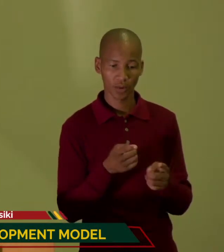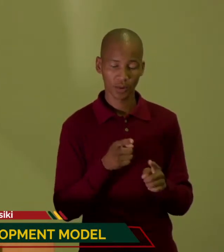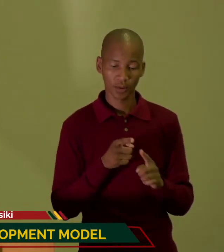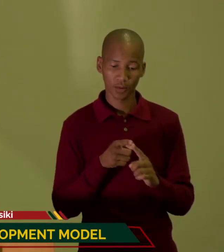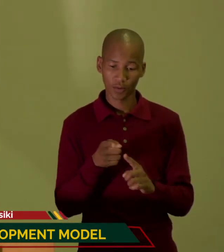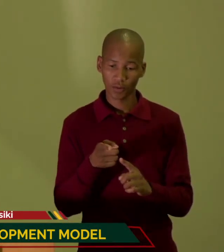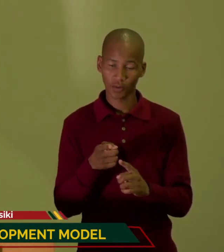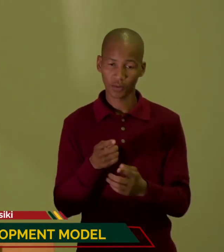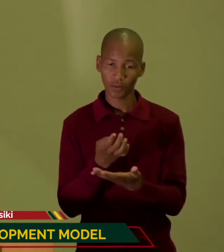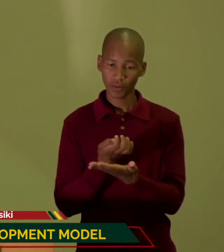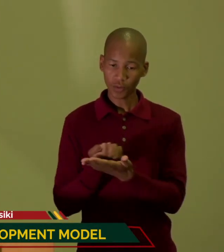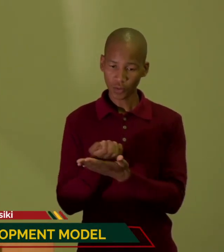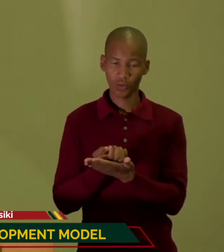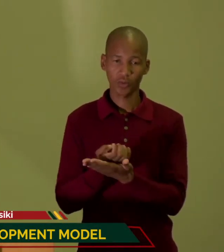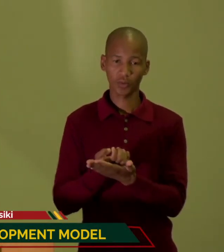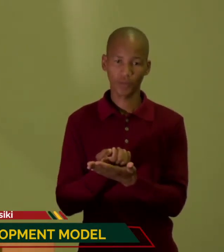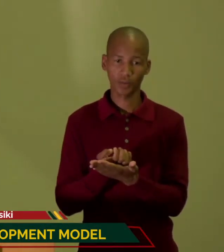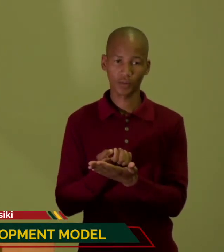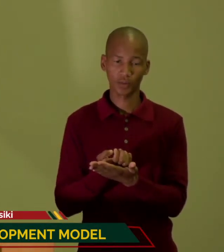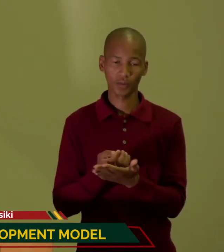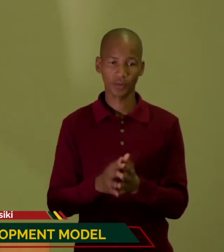stability in the area.